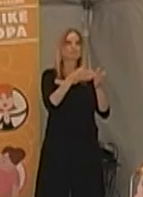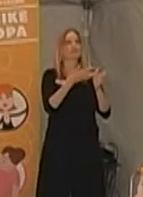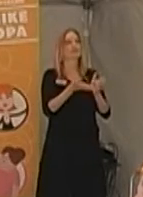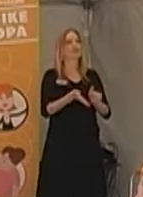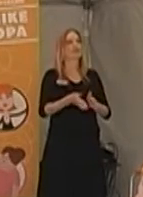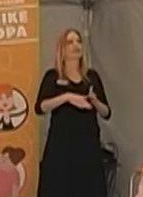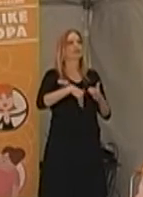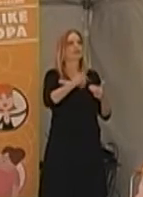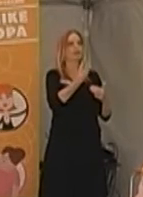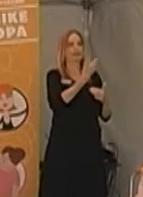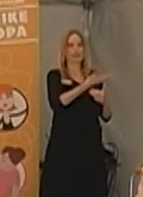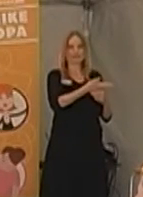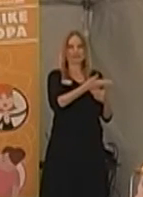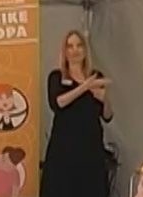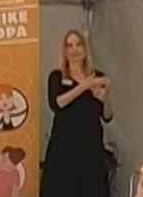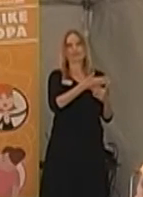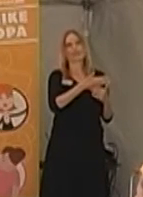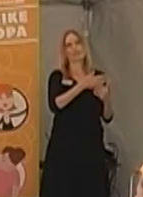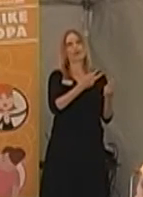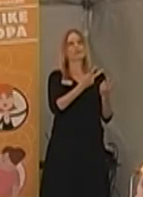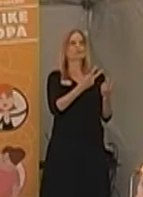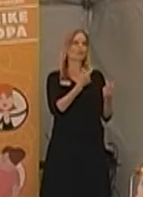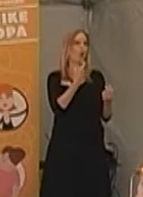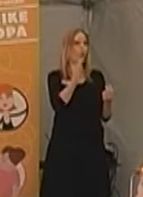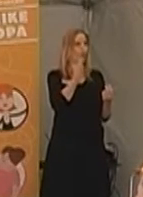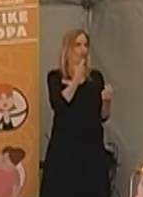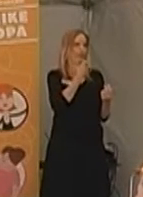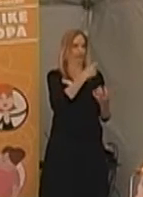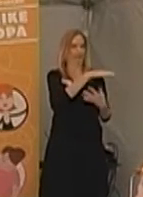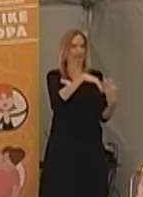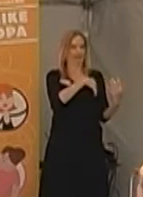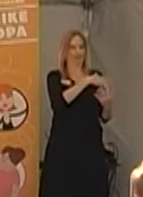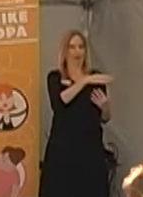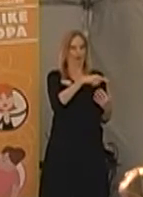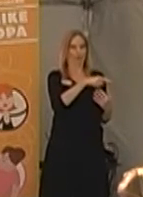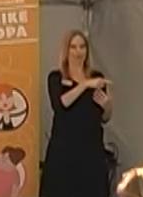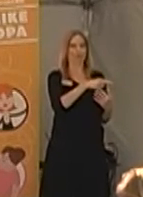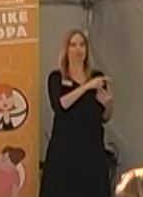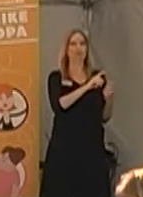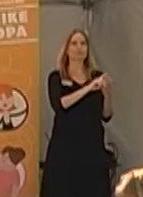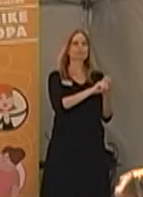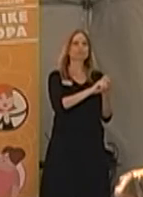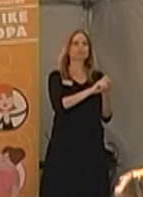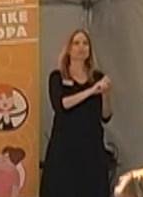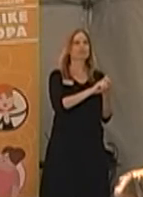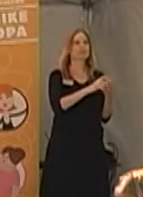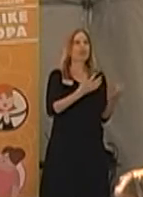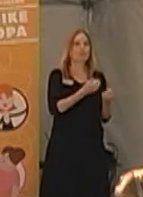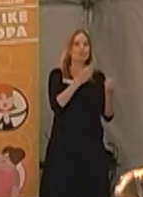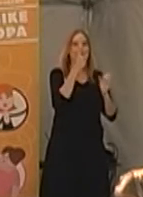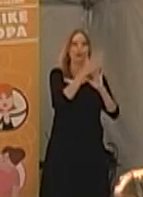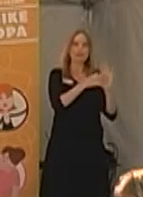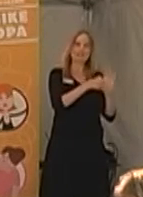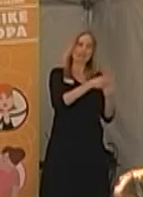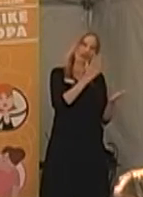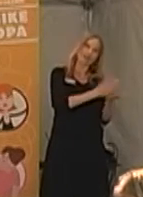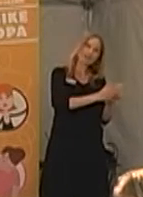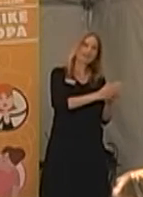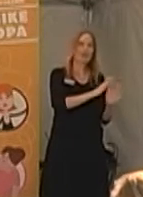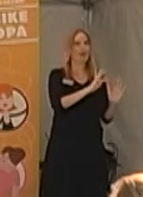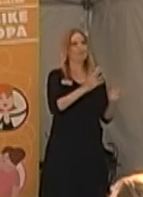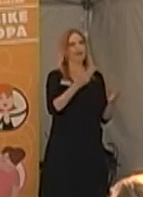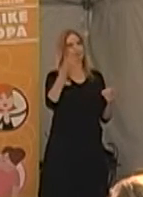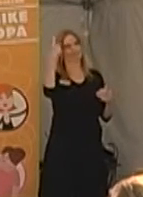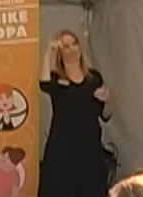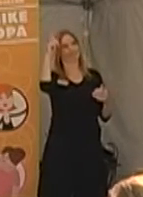our semi-skeptical curiosity in our truth-seeking mission to try to figure out if it's all true or if it's all a fake